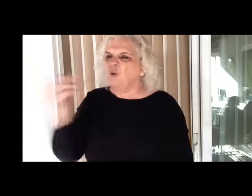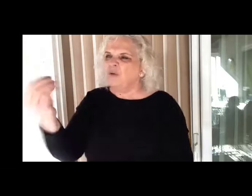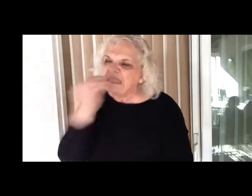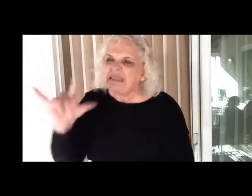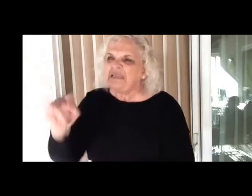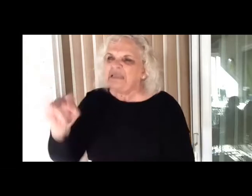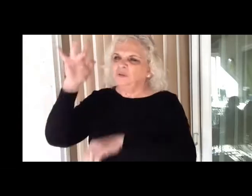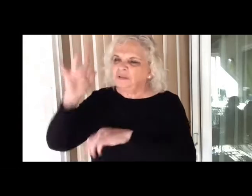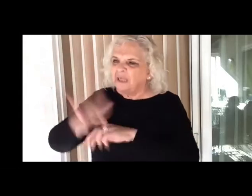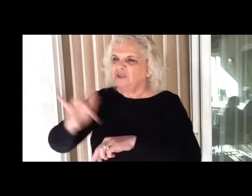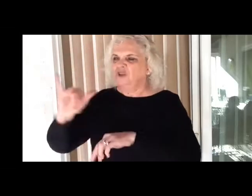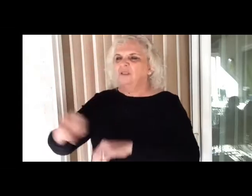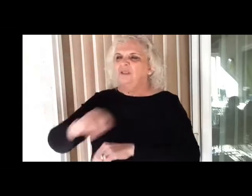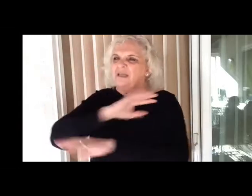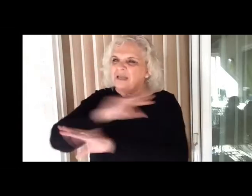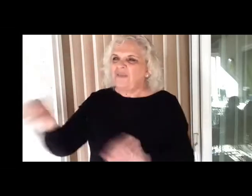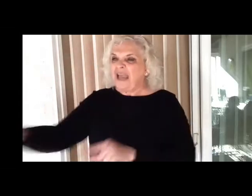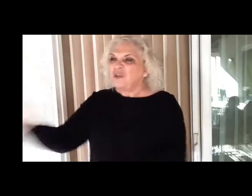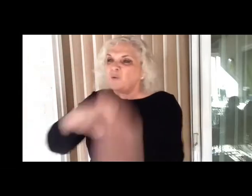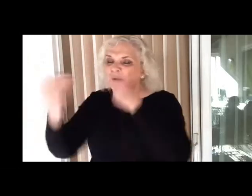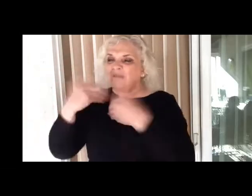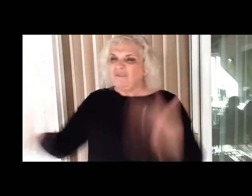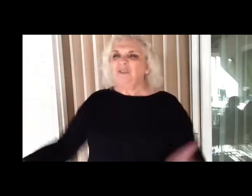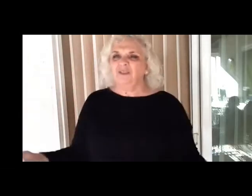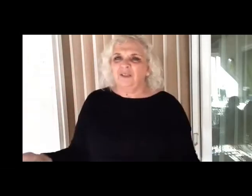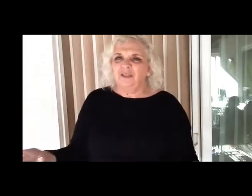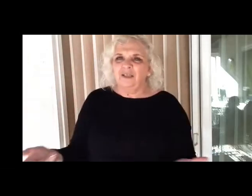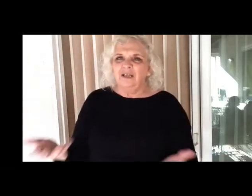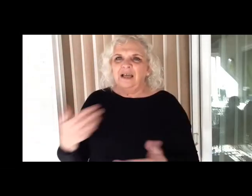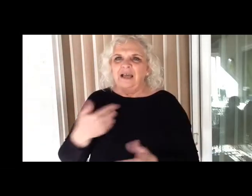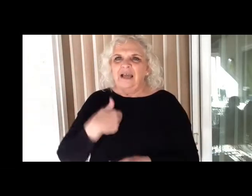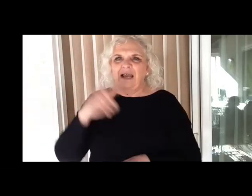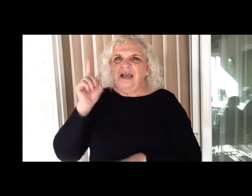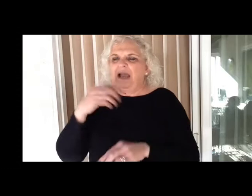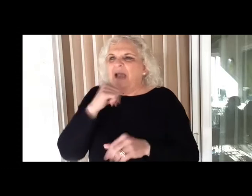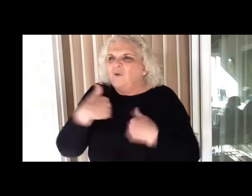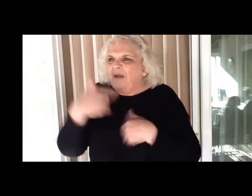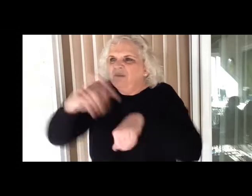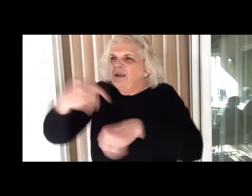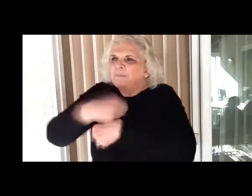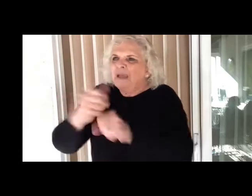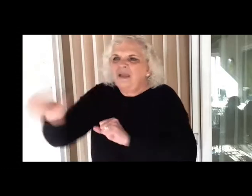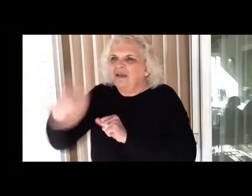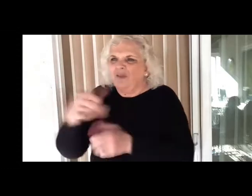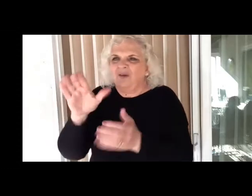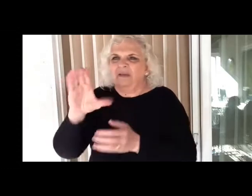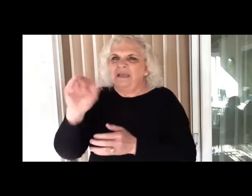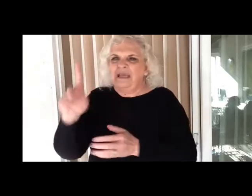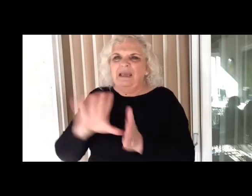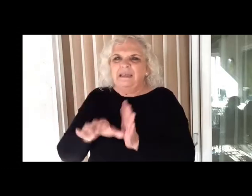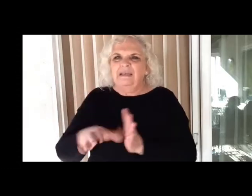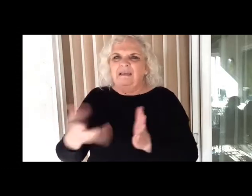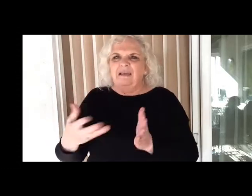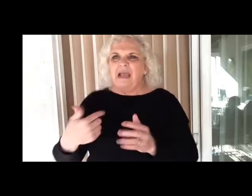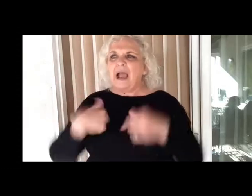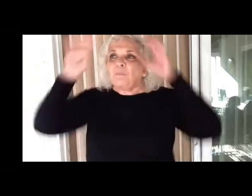any, and you guys ate it. And I haven't got time to make another one. And I'm the